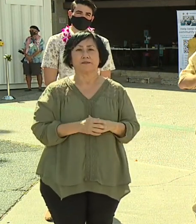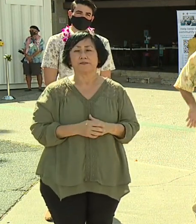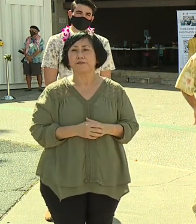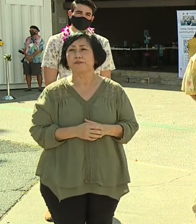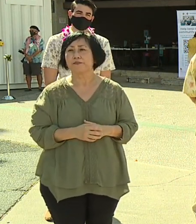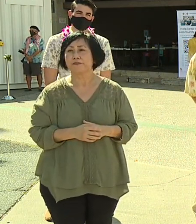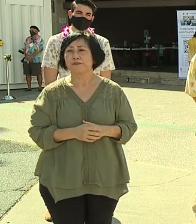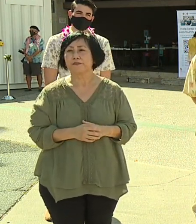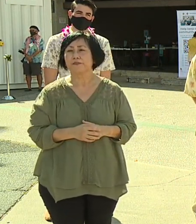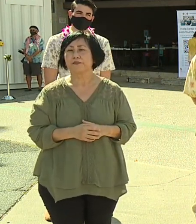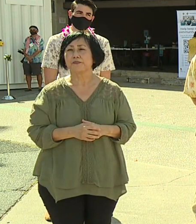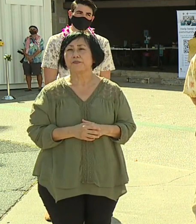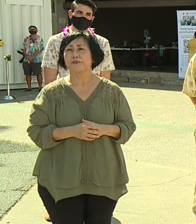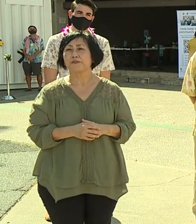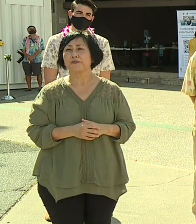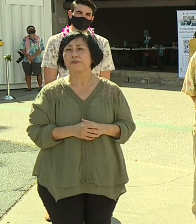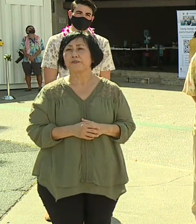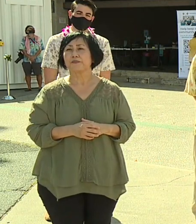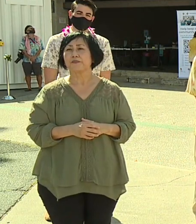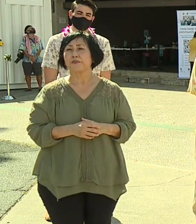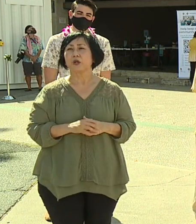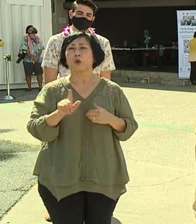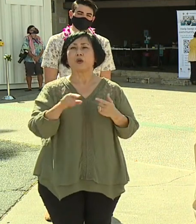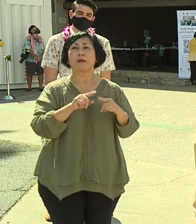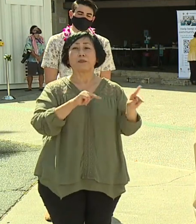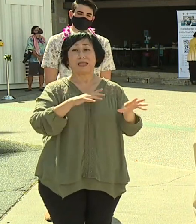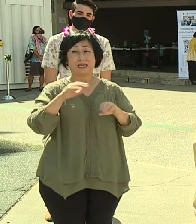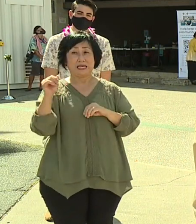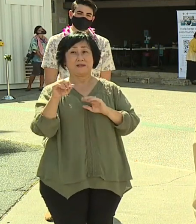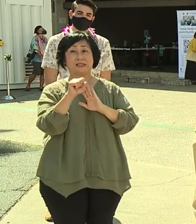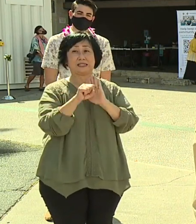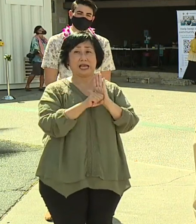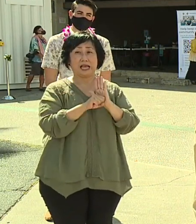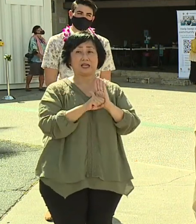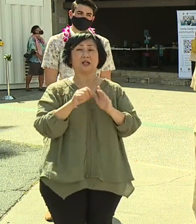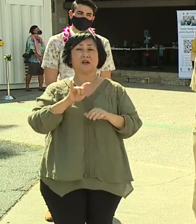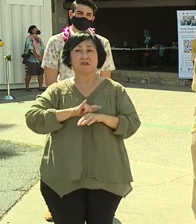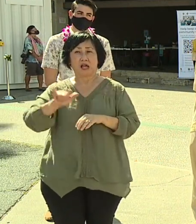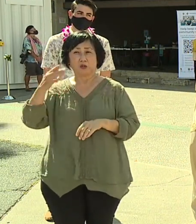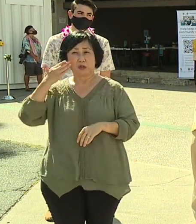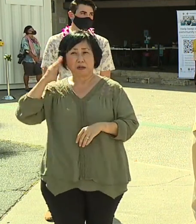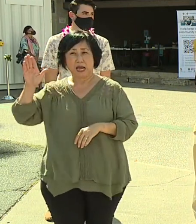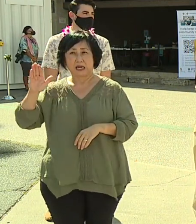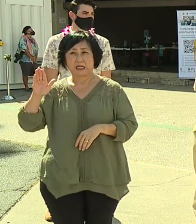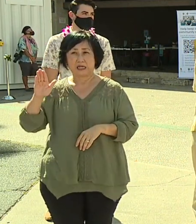The testing when people leave the state of Hawaii, even to the mainland, even if it's not